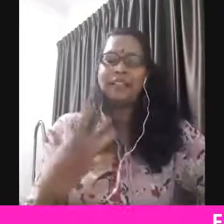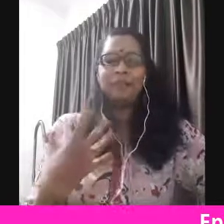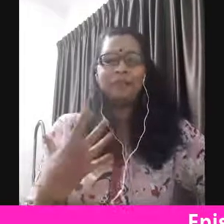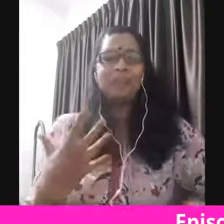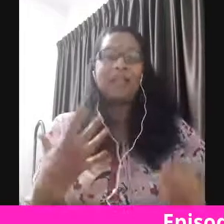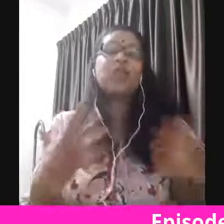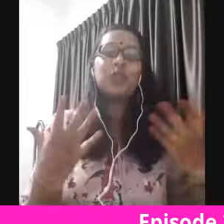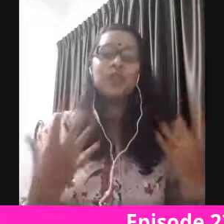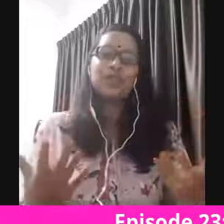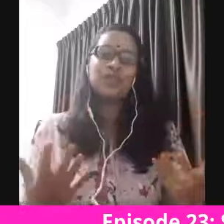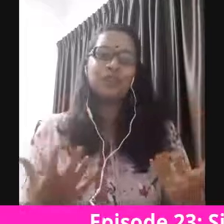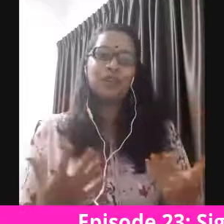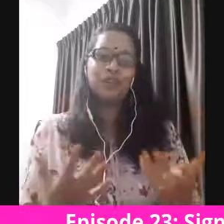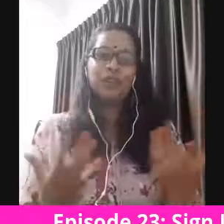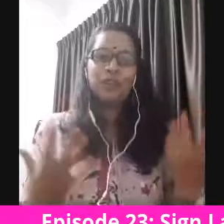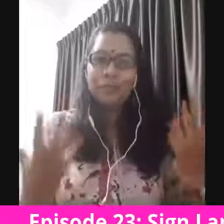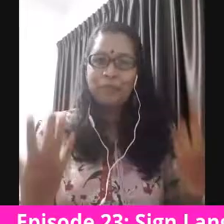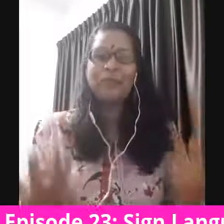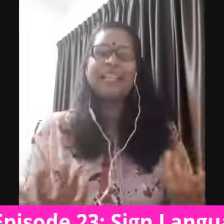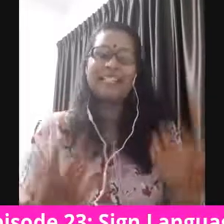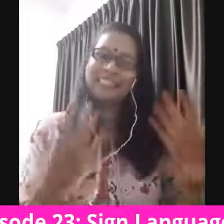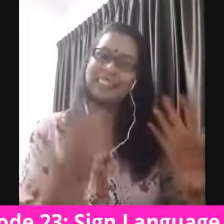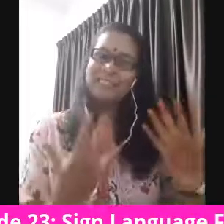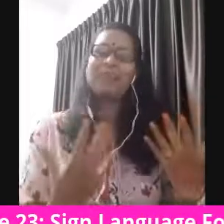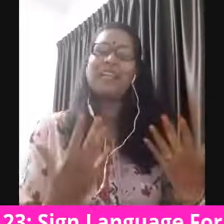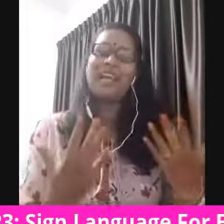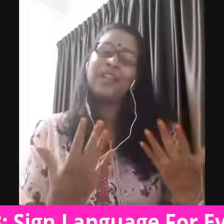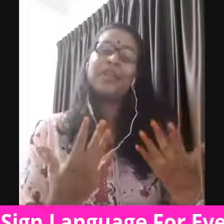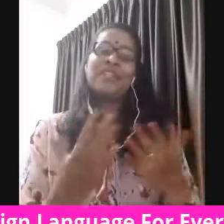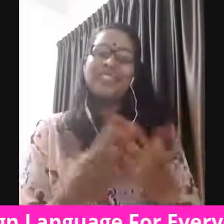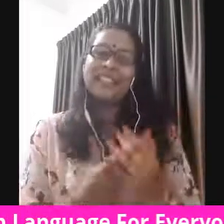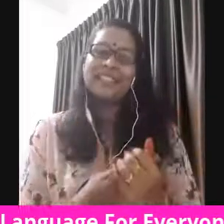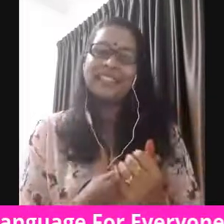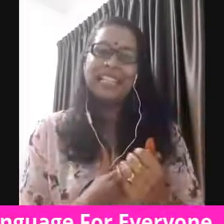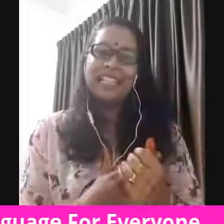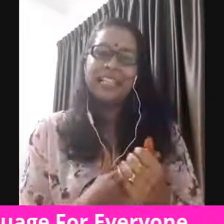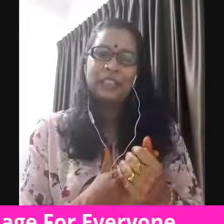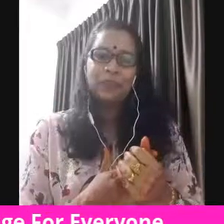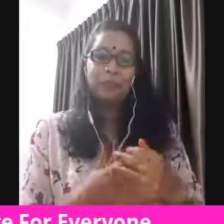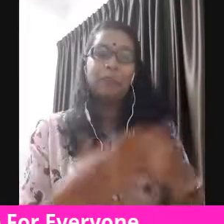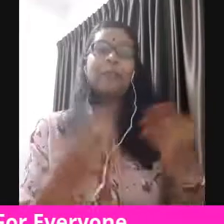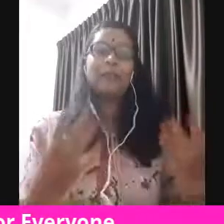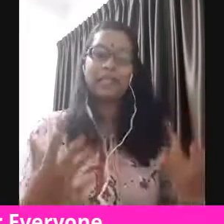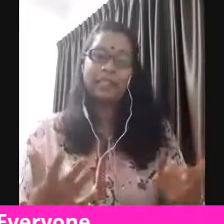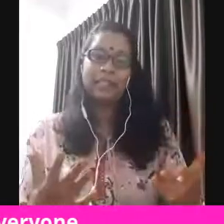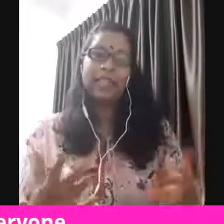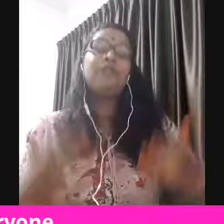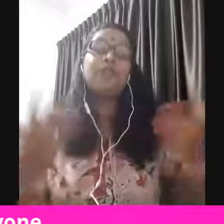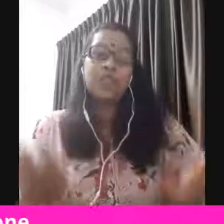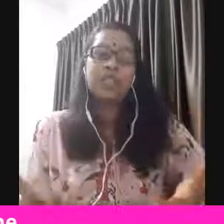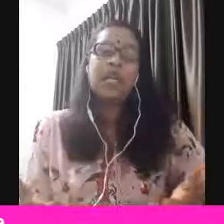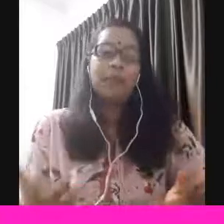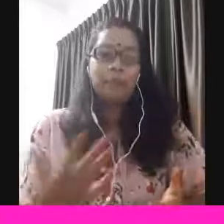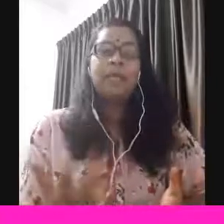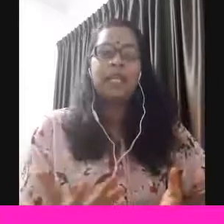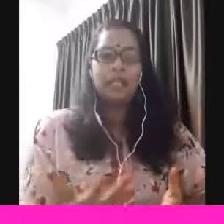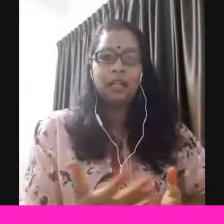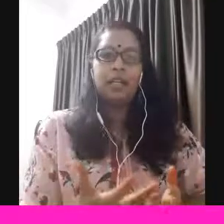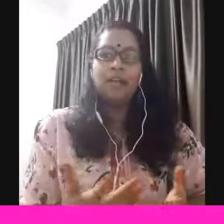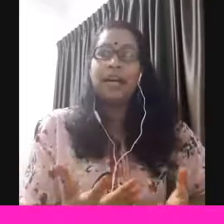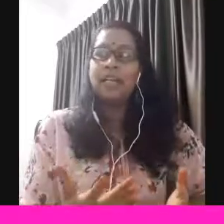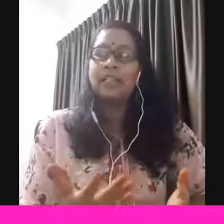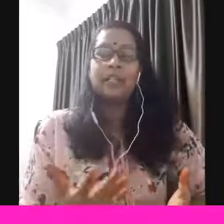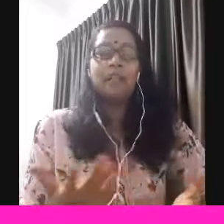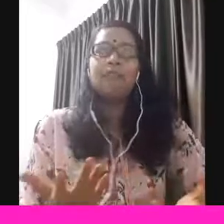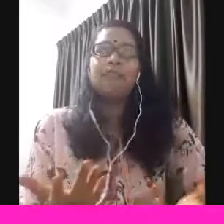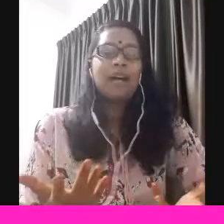like my contribution for my education sector. So people can learn in future. Maybe